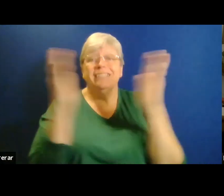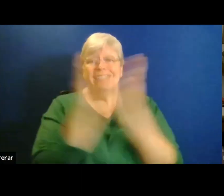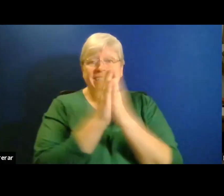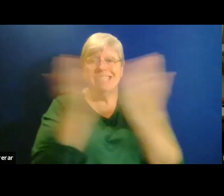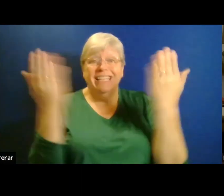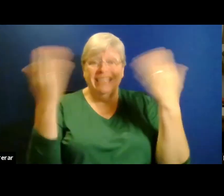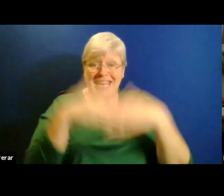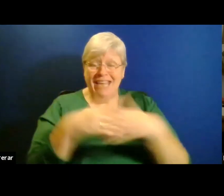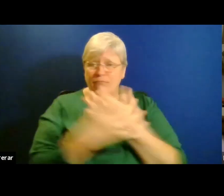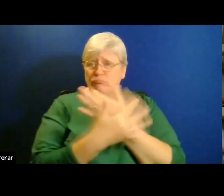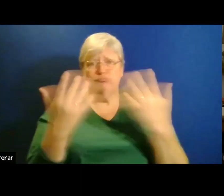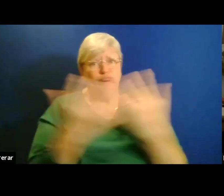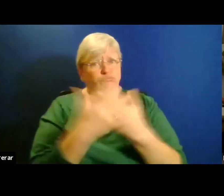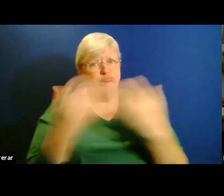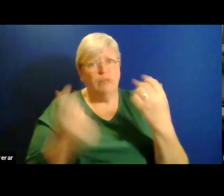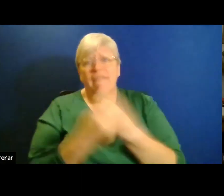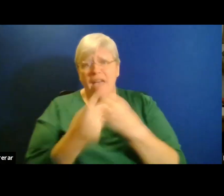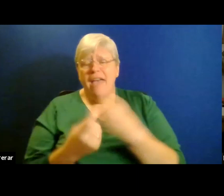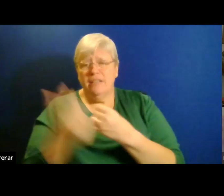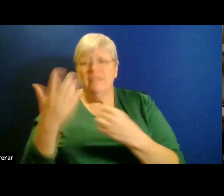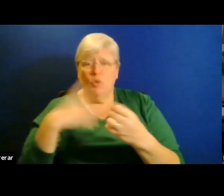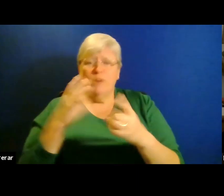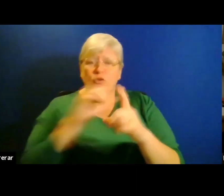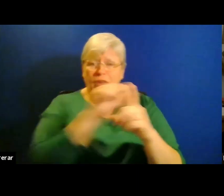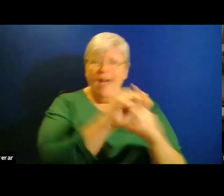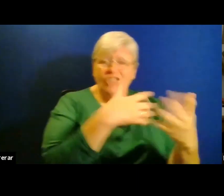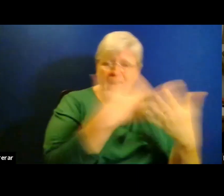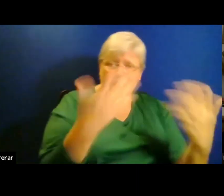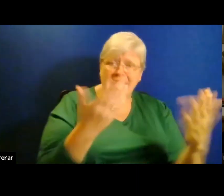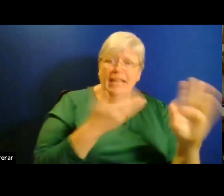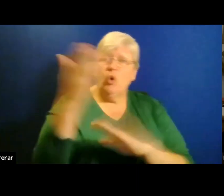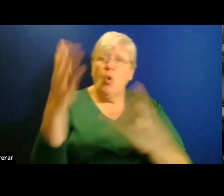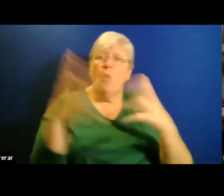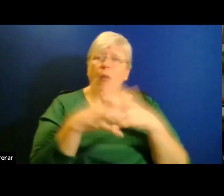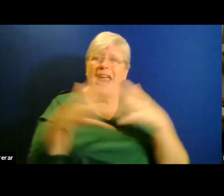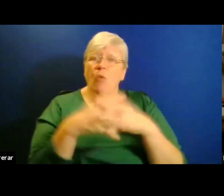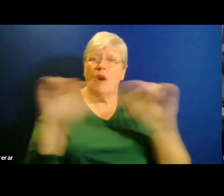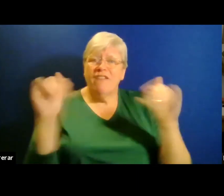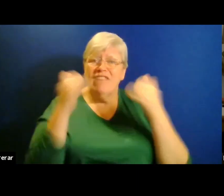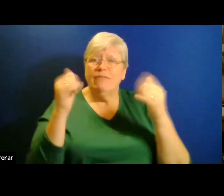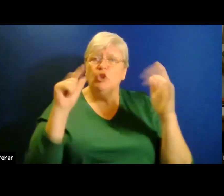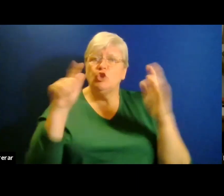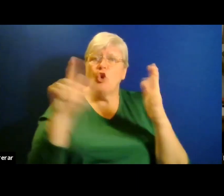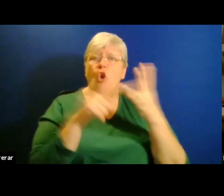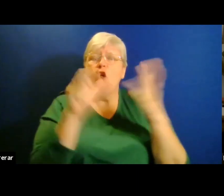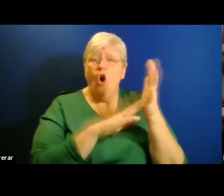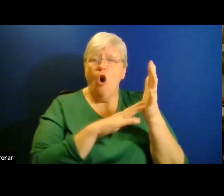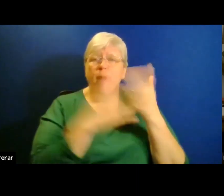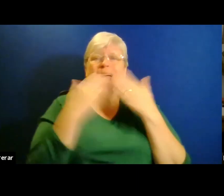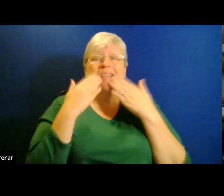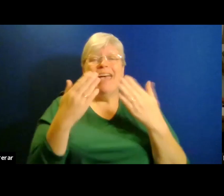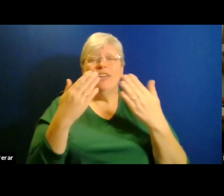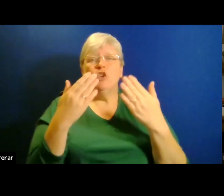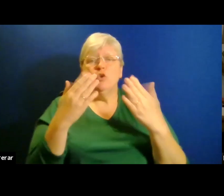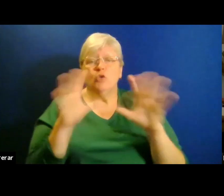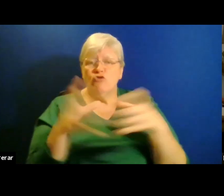whole host more events. So if you want to catch any of those, head to waywordfestival.com. Thank you to the media